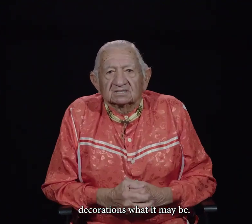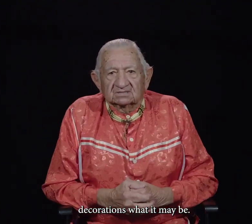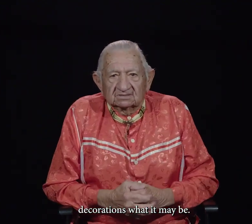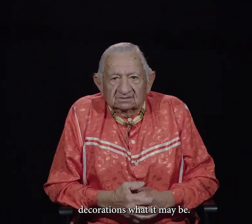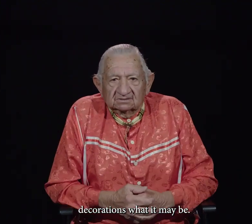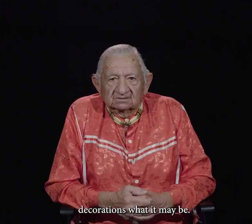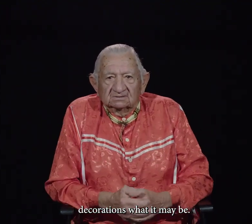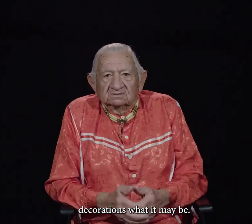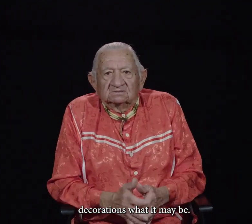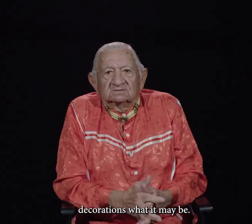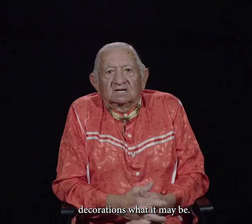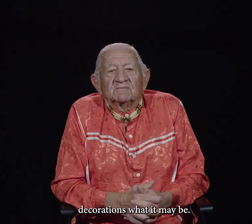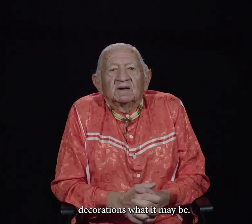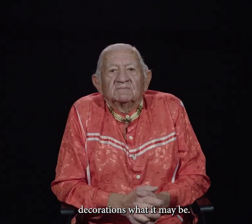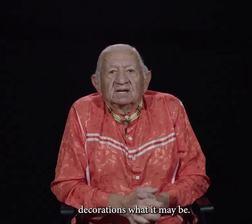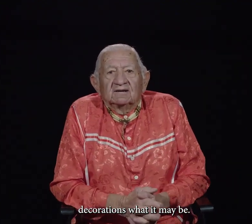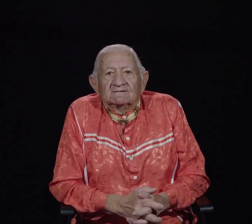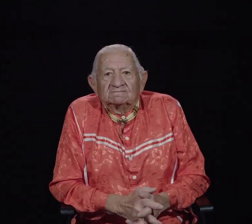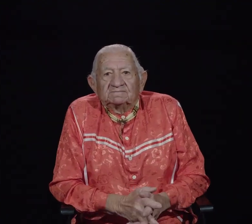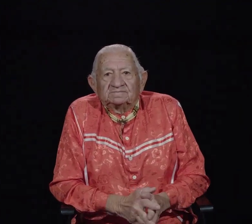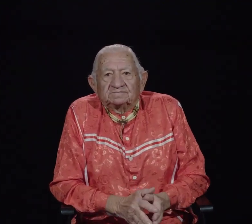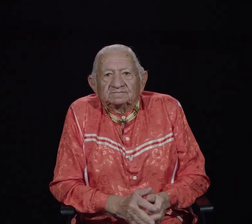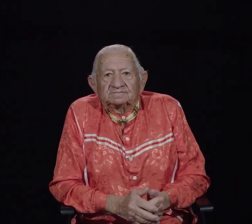Decorations, what it may be.